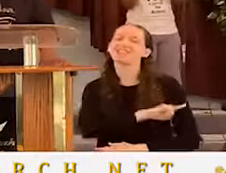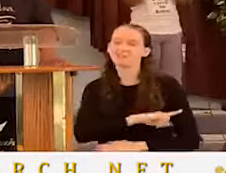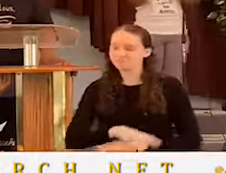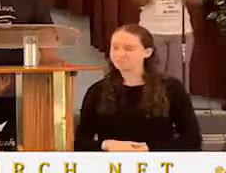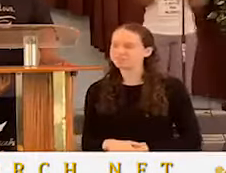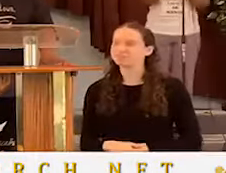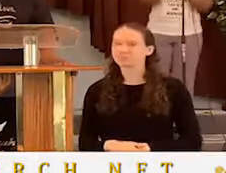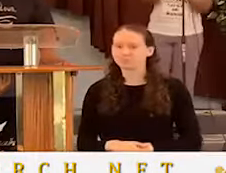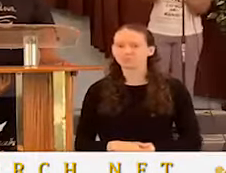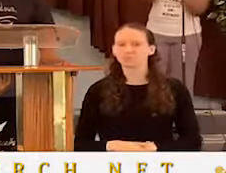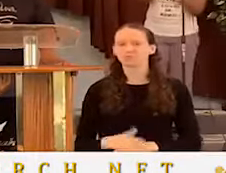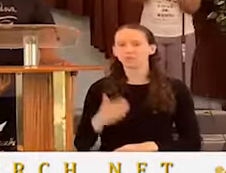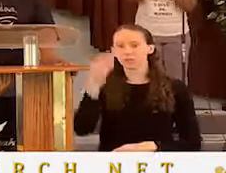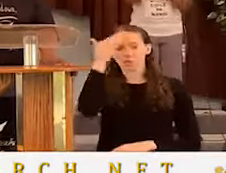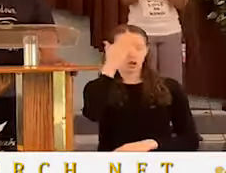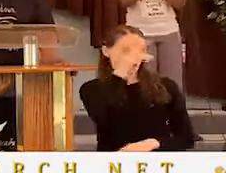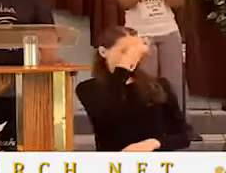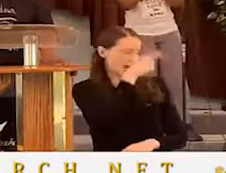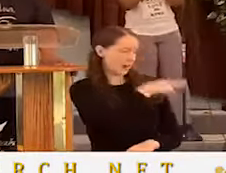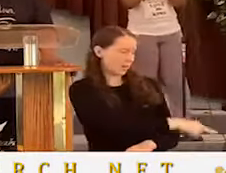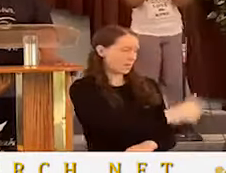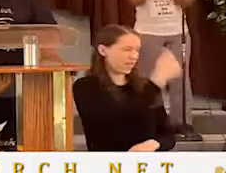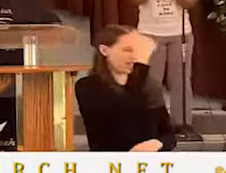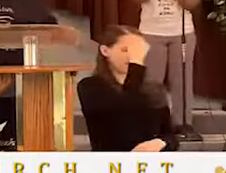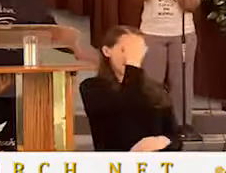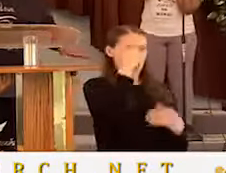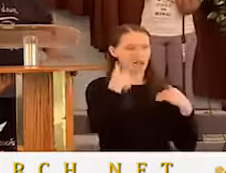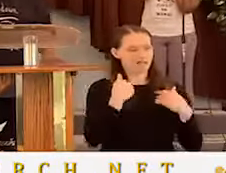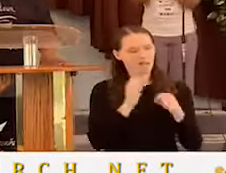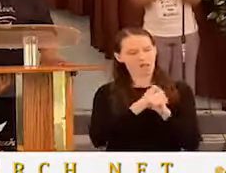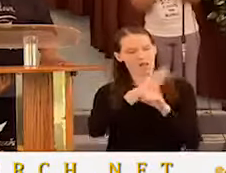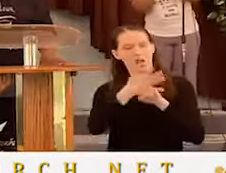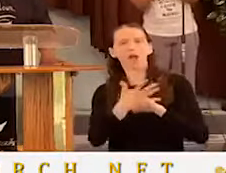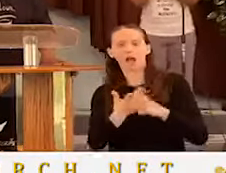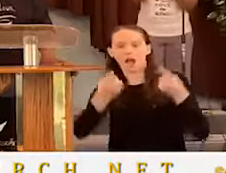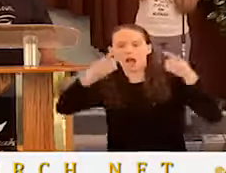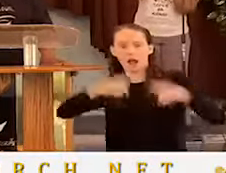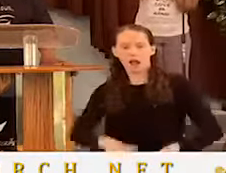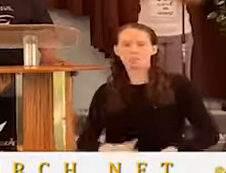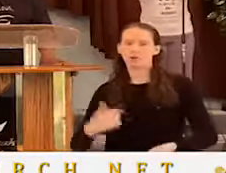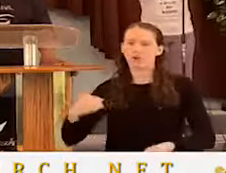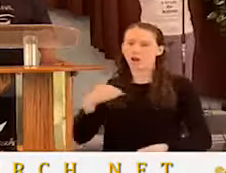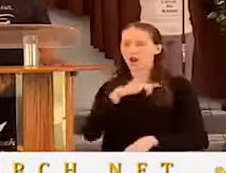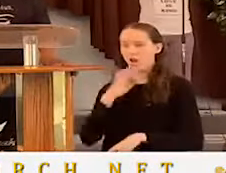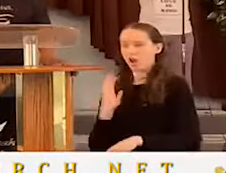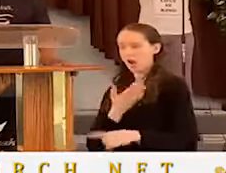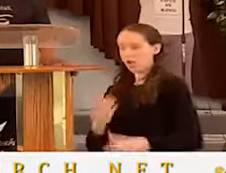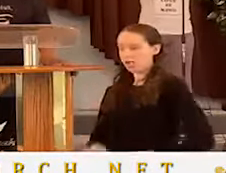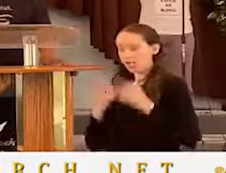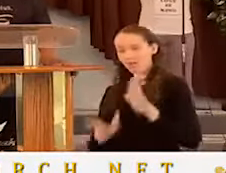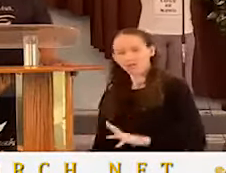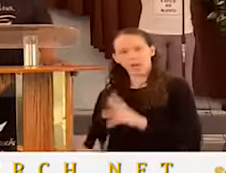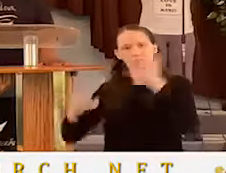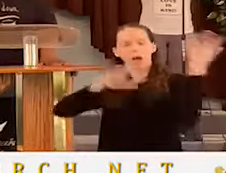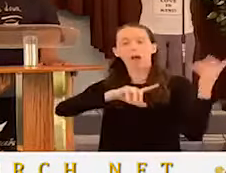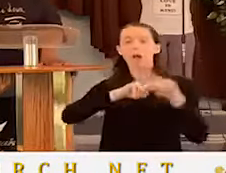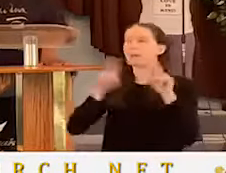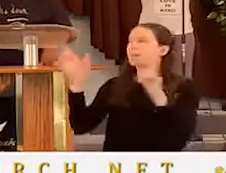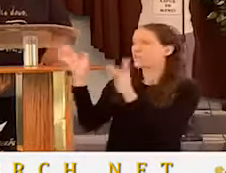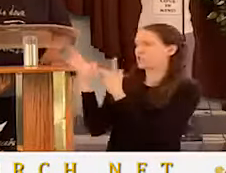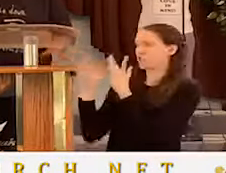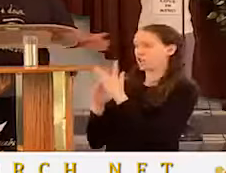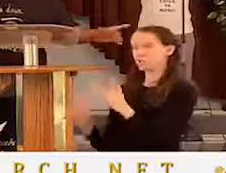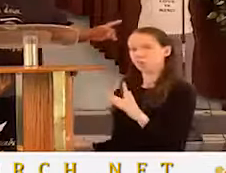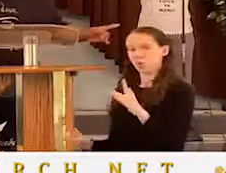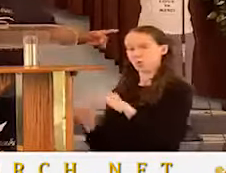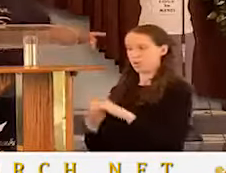God. That when the enemy thought he was going to pandemically close us out of everything, oh God, you sent your son Jesus before